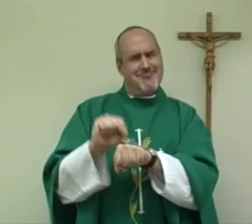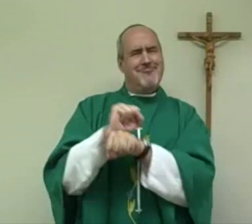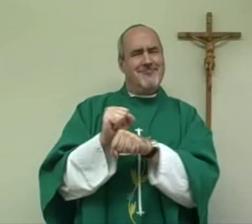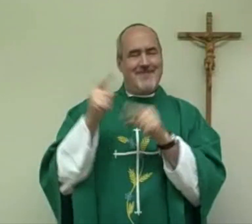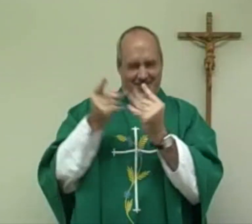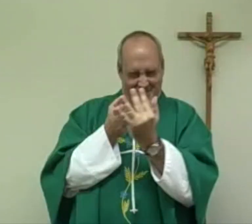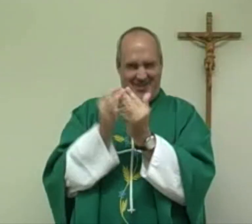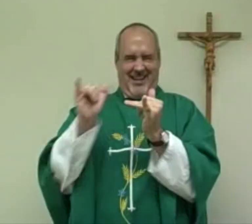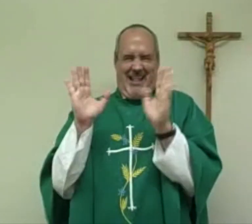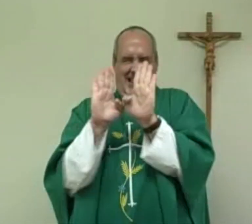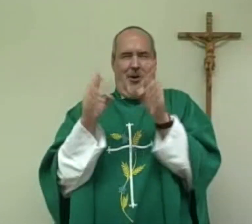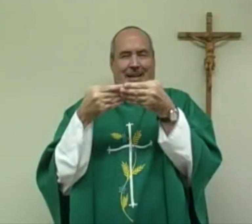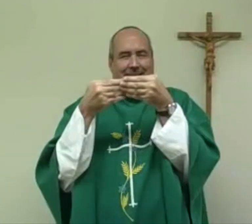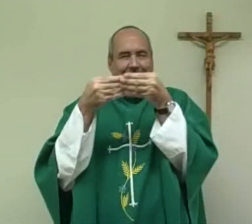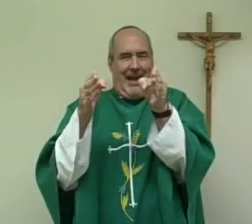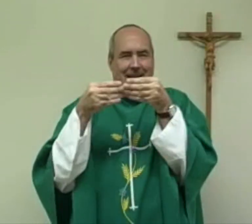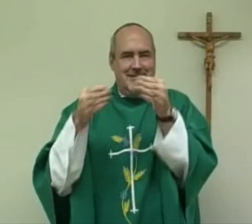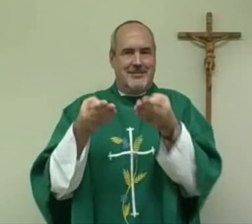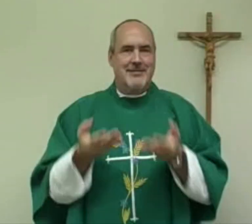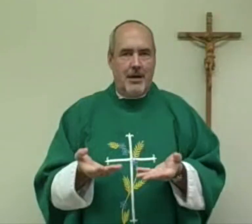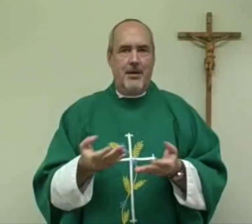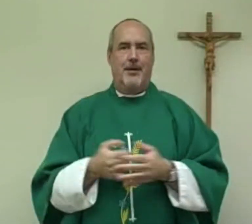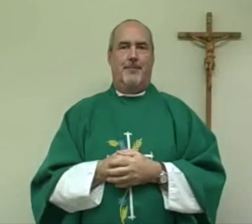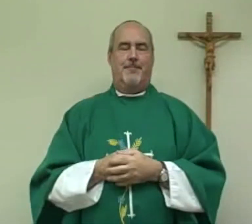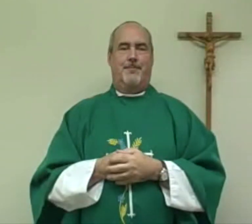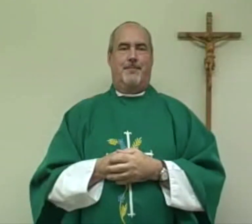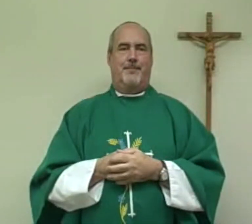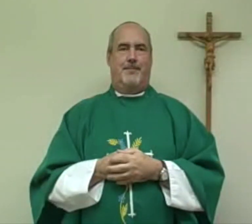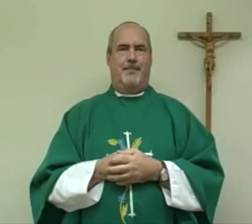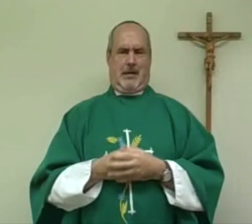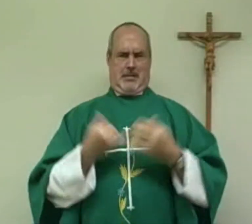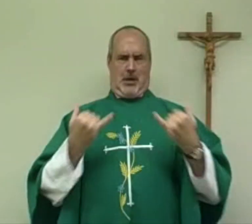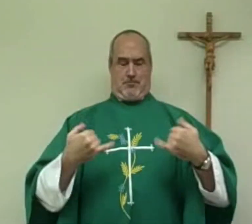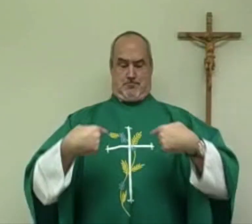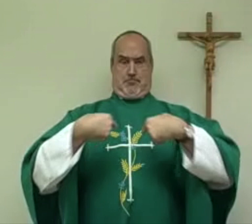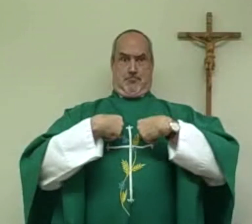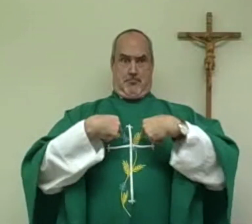to hope and to work on getting through that narrow gate.